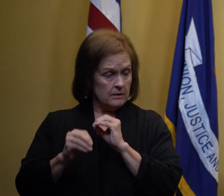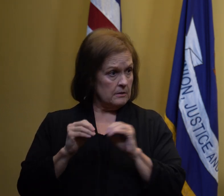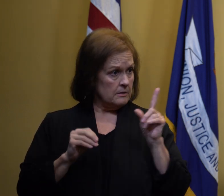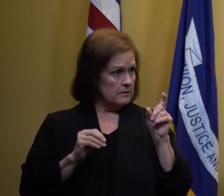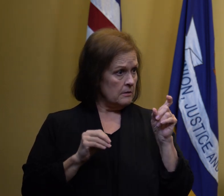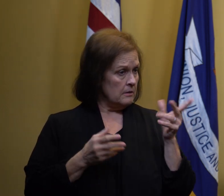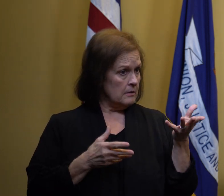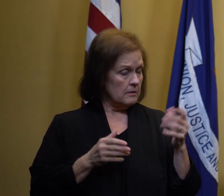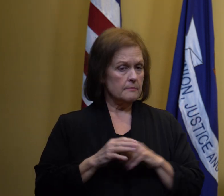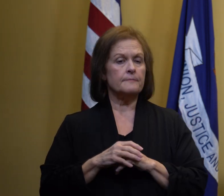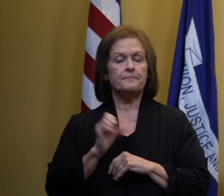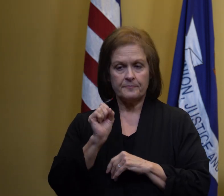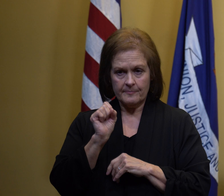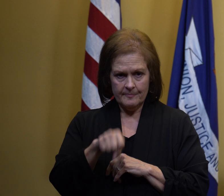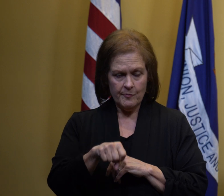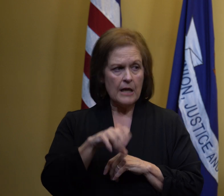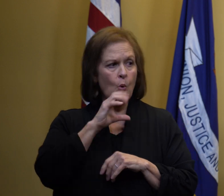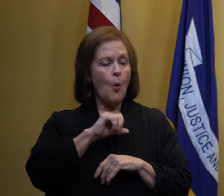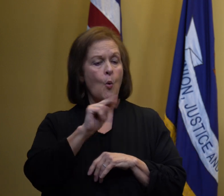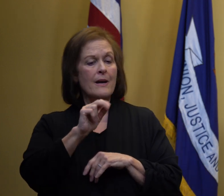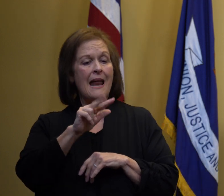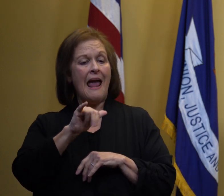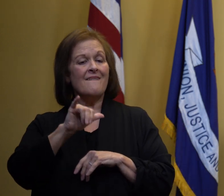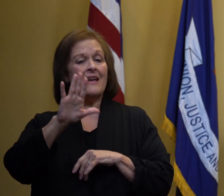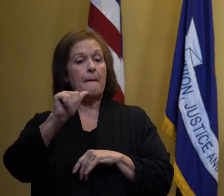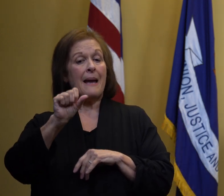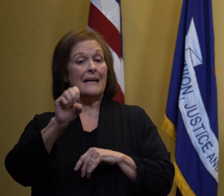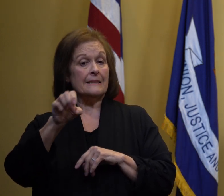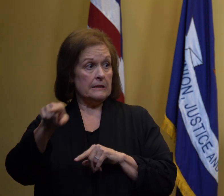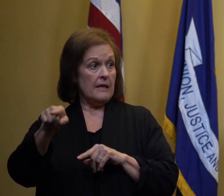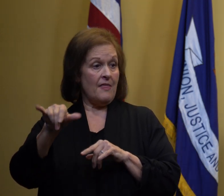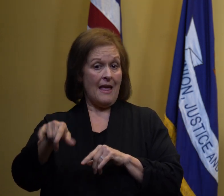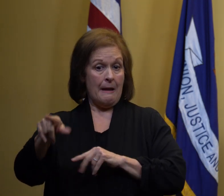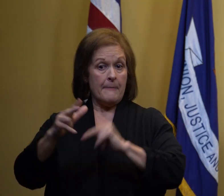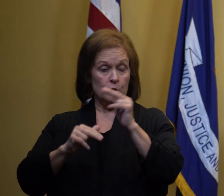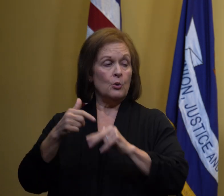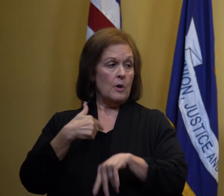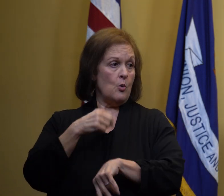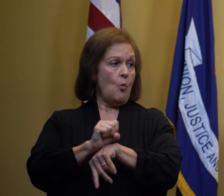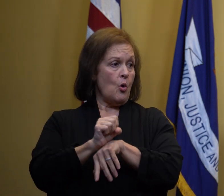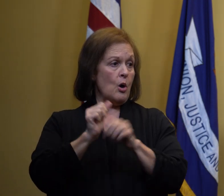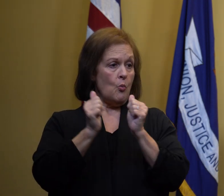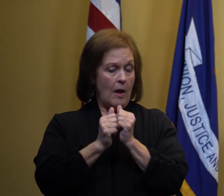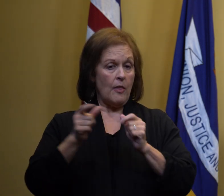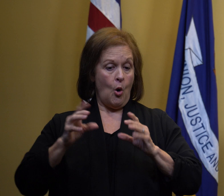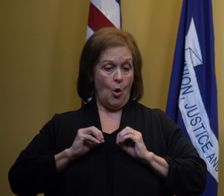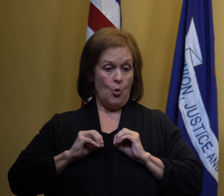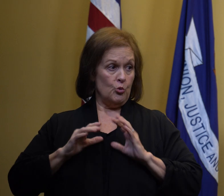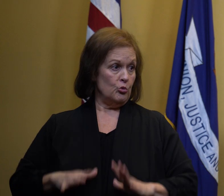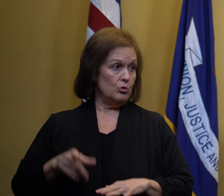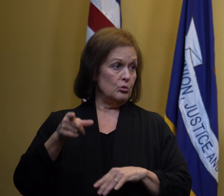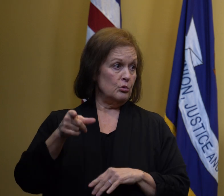those that was moved? Yes, ma'am. The Old Navy base is one that we are working with the